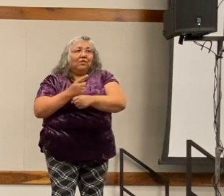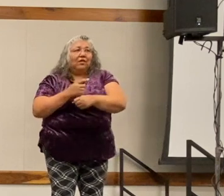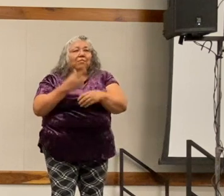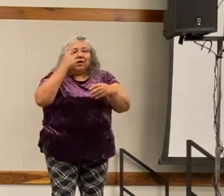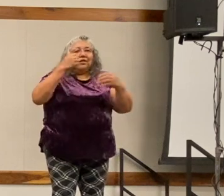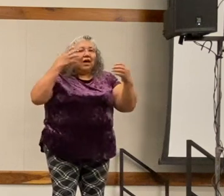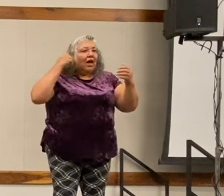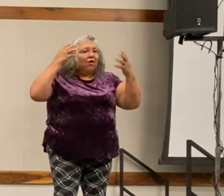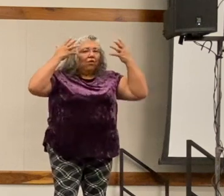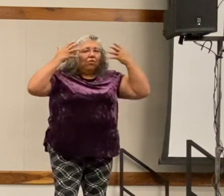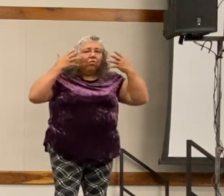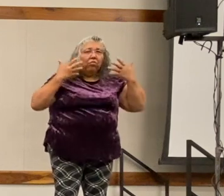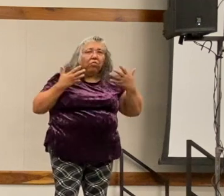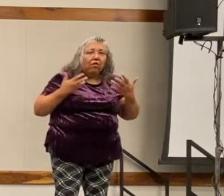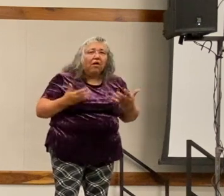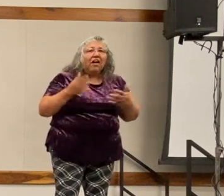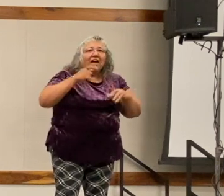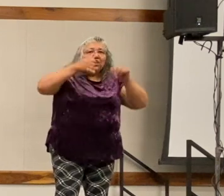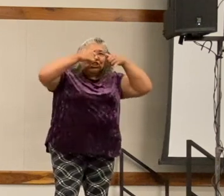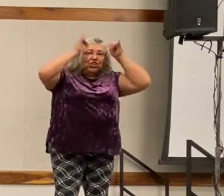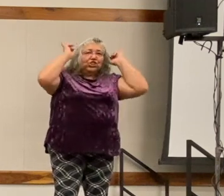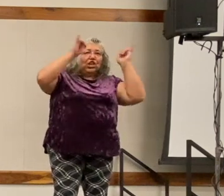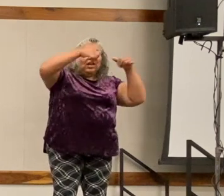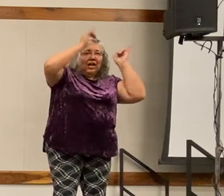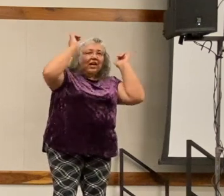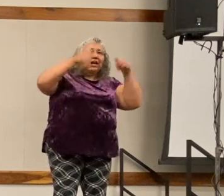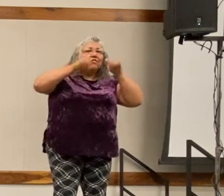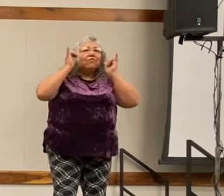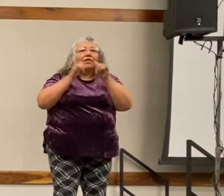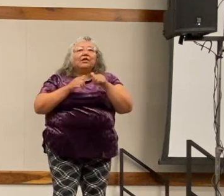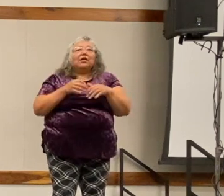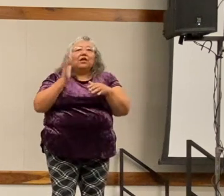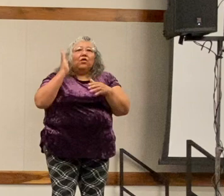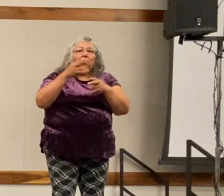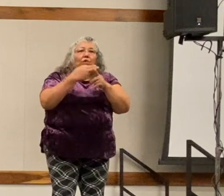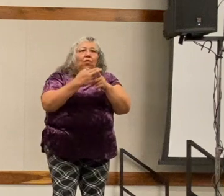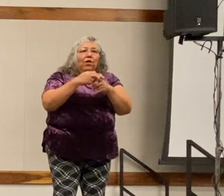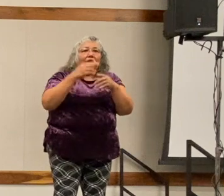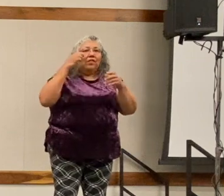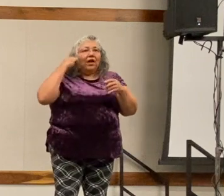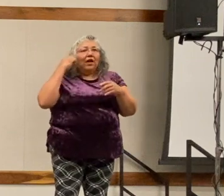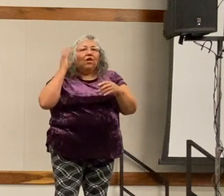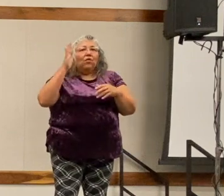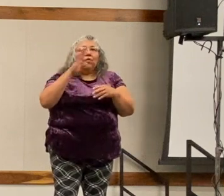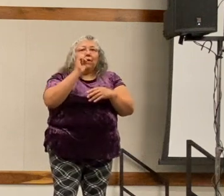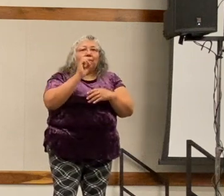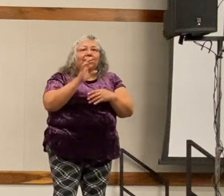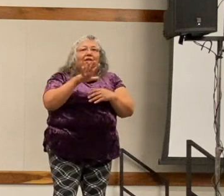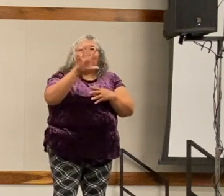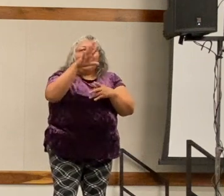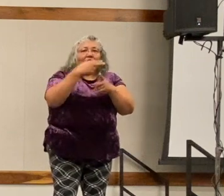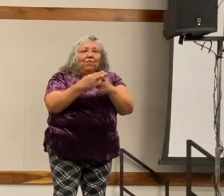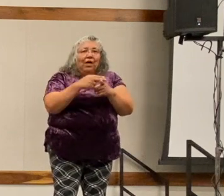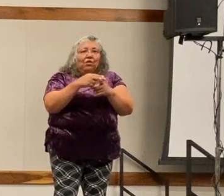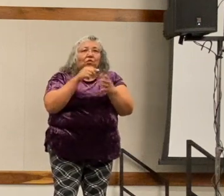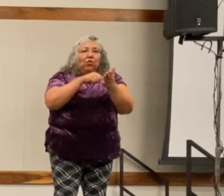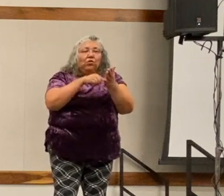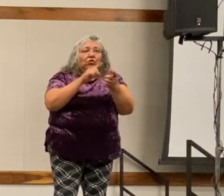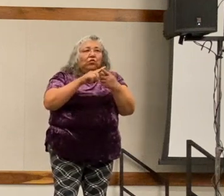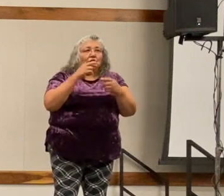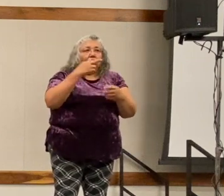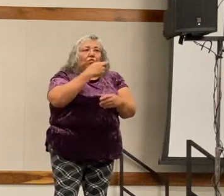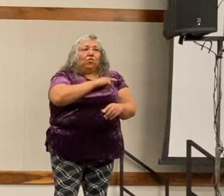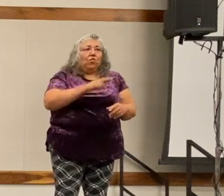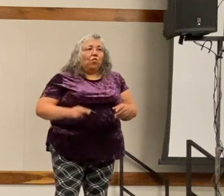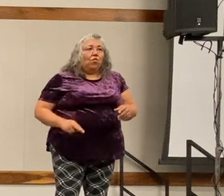so heavy for him that he had to shave it off. He would weigh the hair from his head, and it would be 5 pounds according to the royal